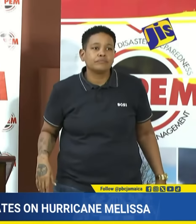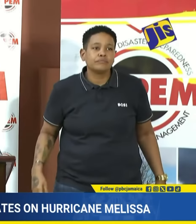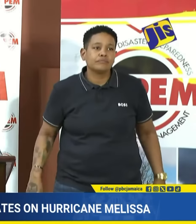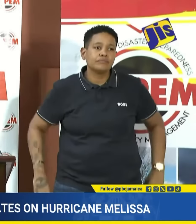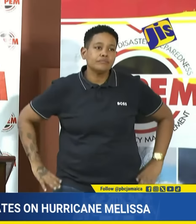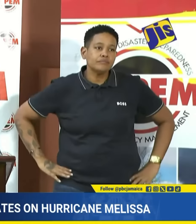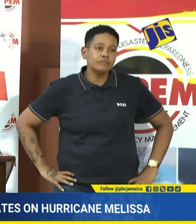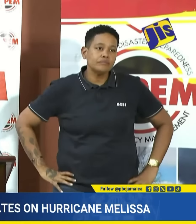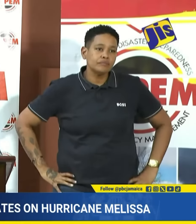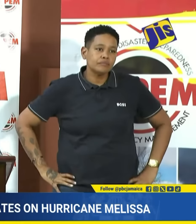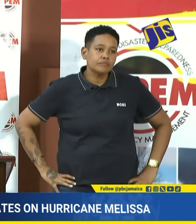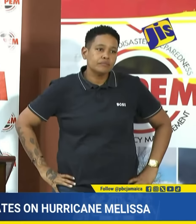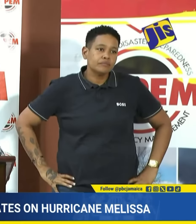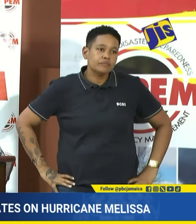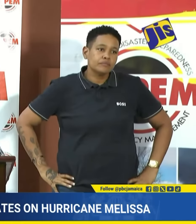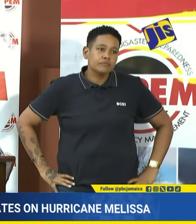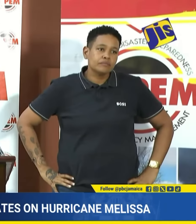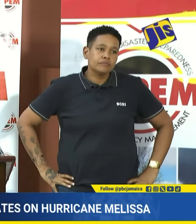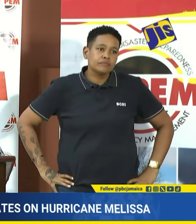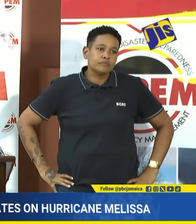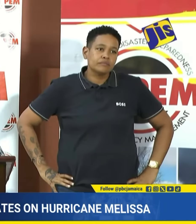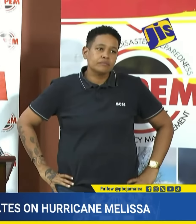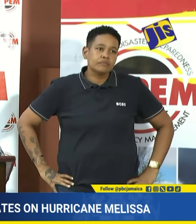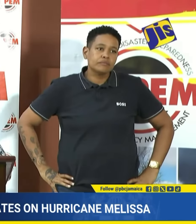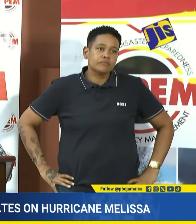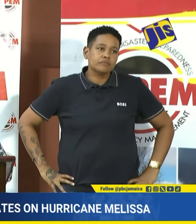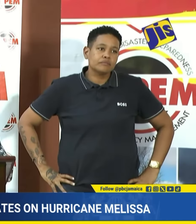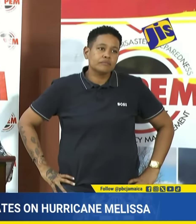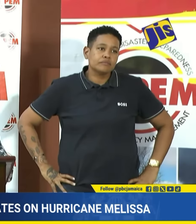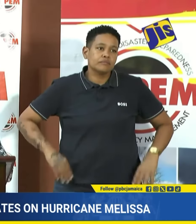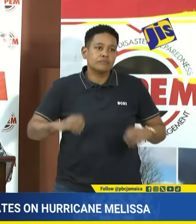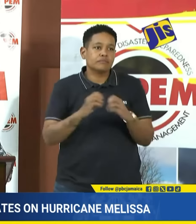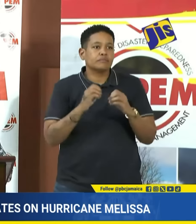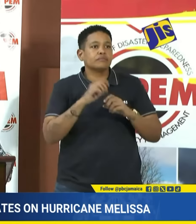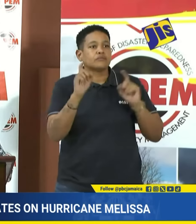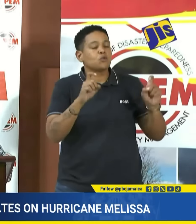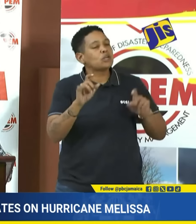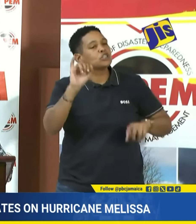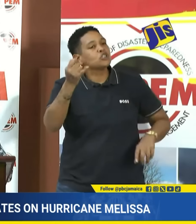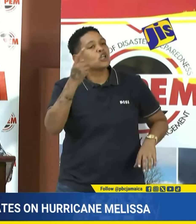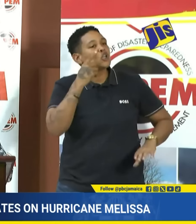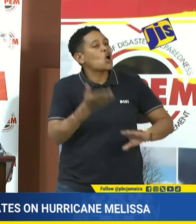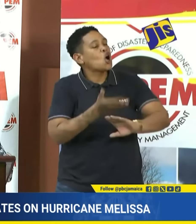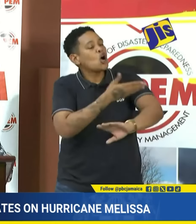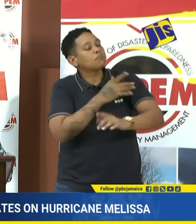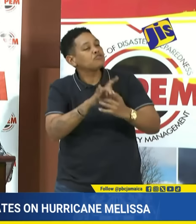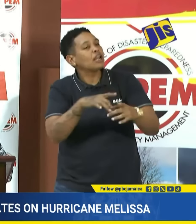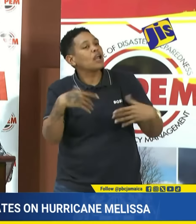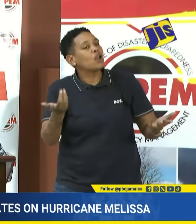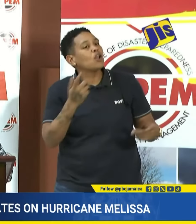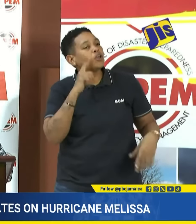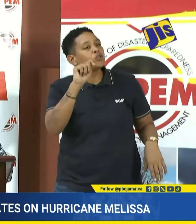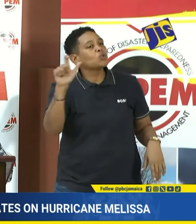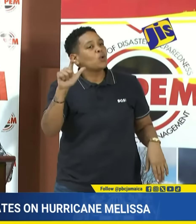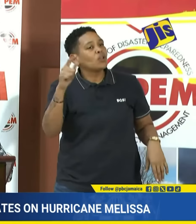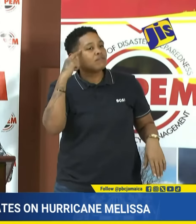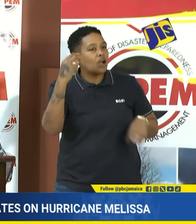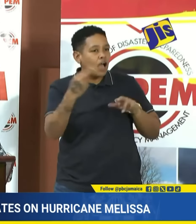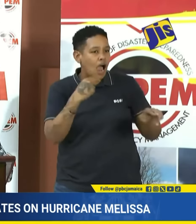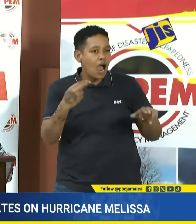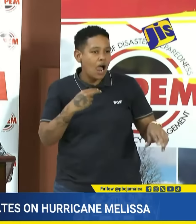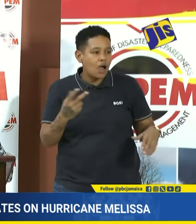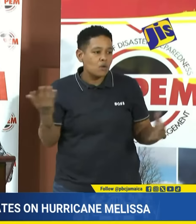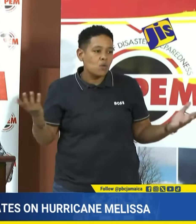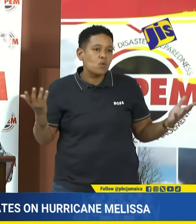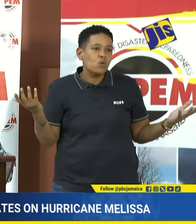questions right here. I think Mahiri is going to ask another question. Yes, just an update on the toll for the highways